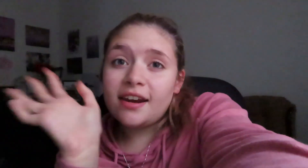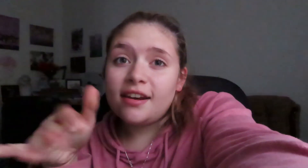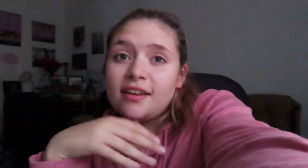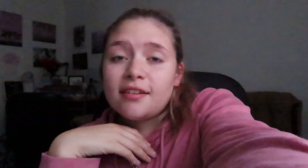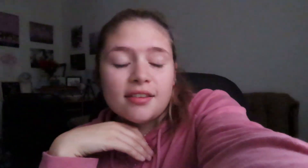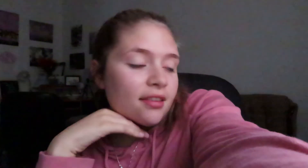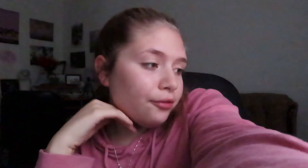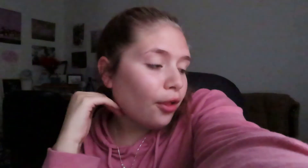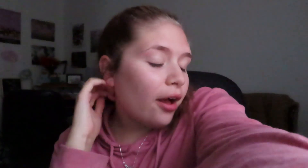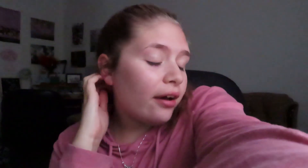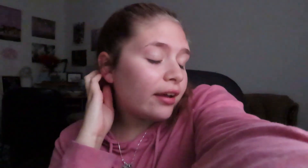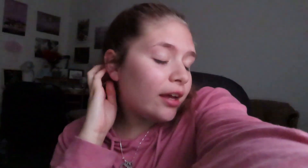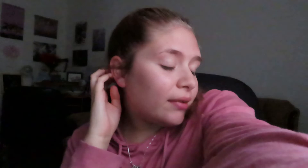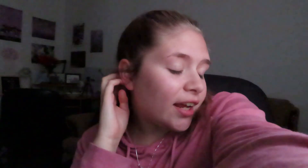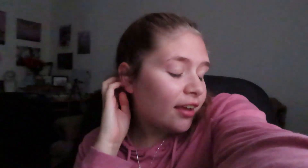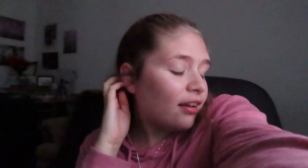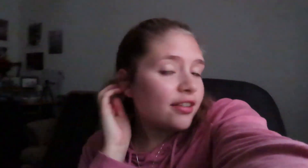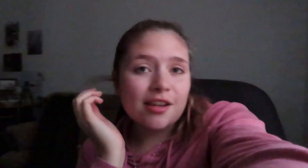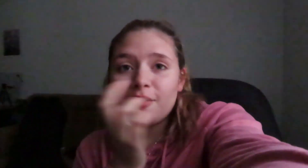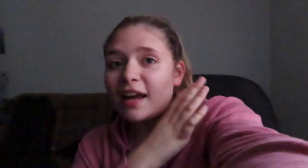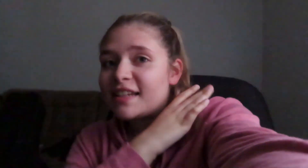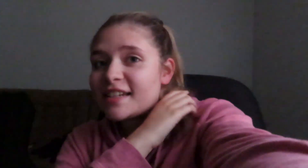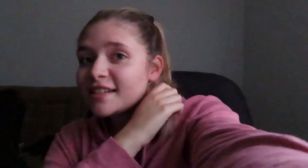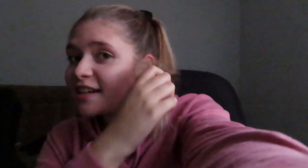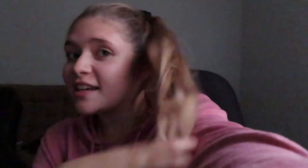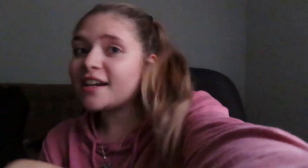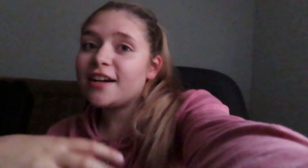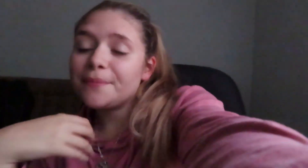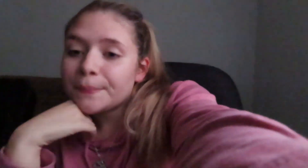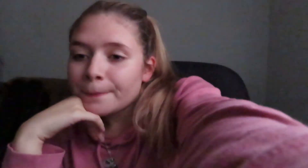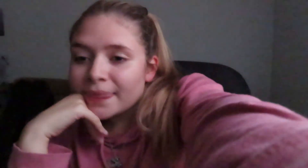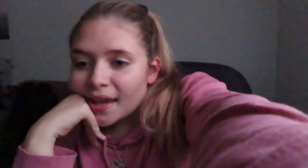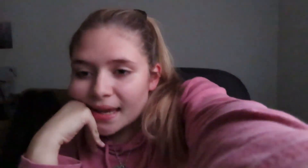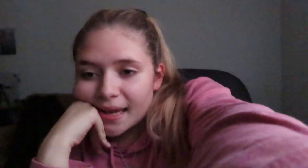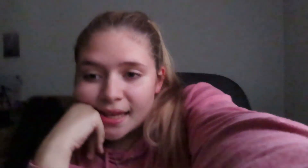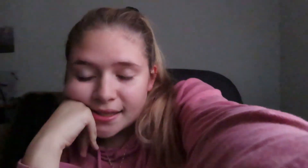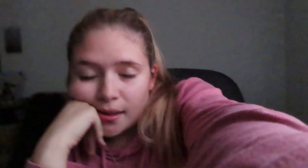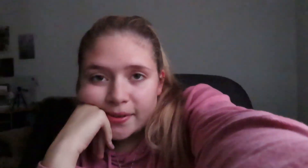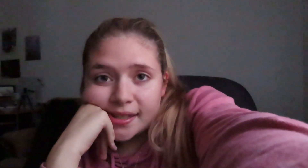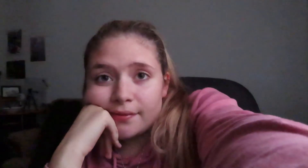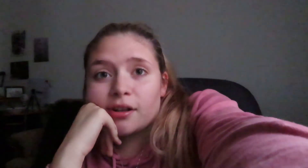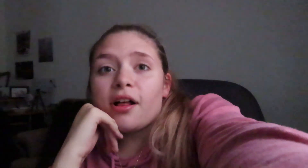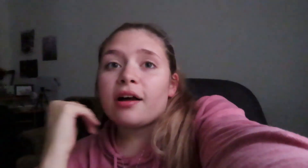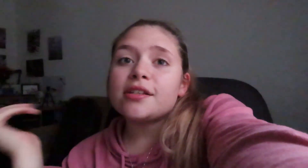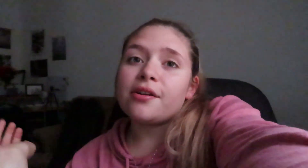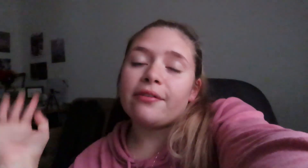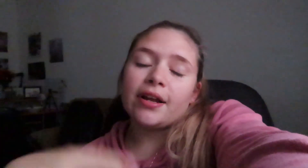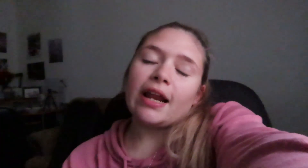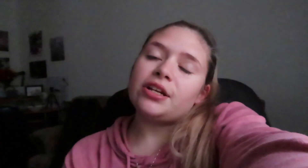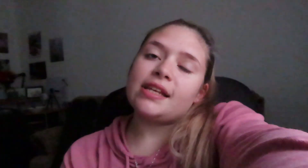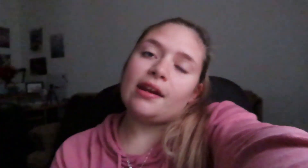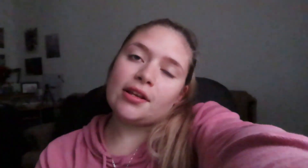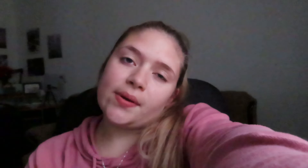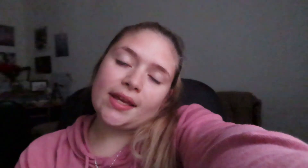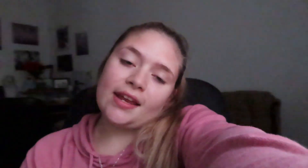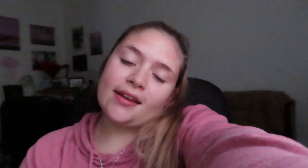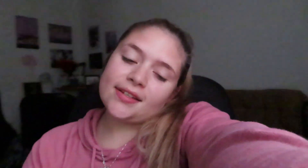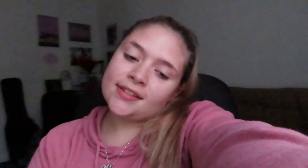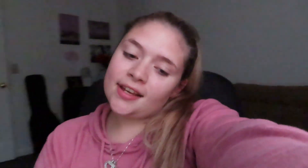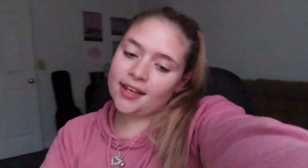editing the vlog, I'm going to also end it here. It's almost seven o'clock. So I figured I'd just end it so I can get it done